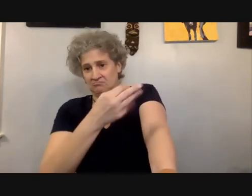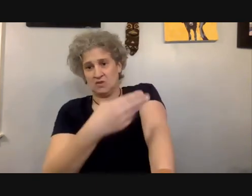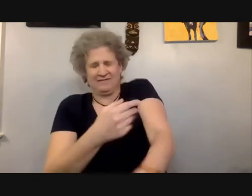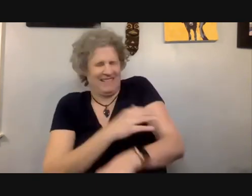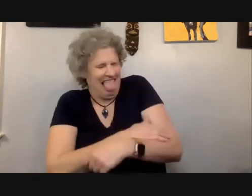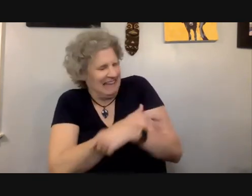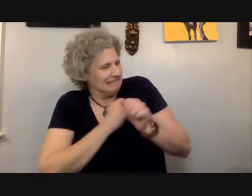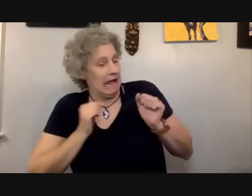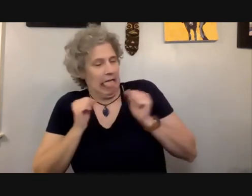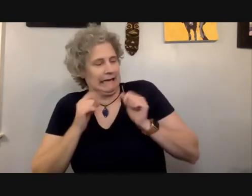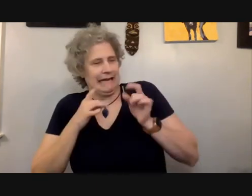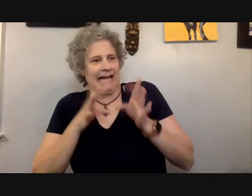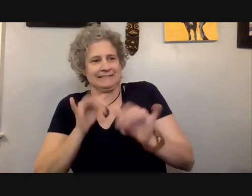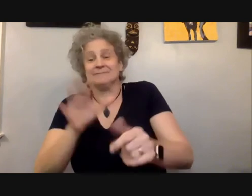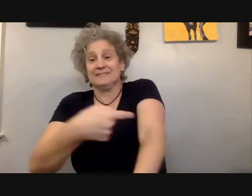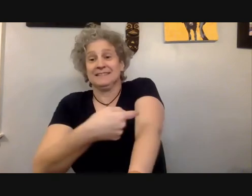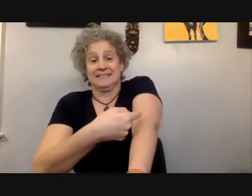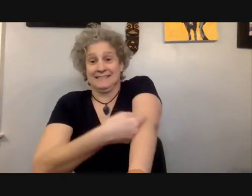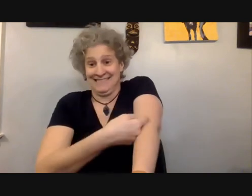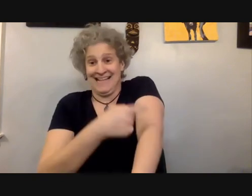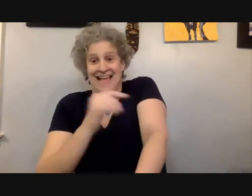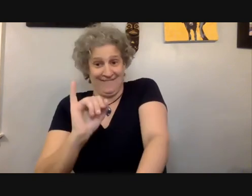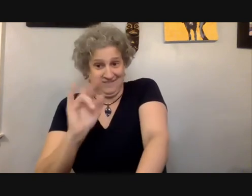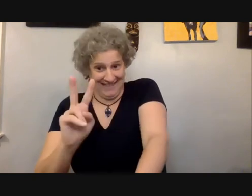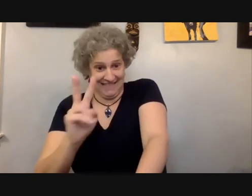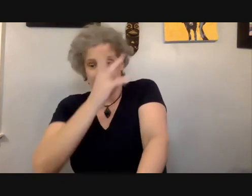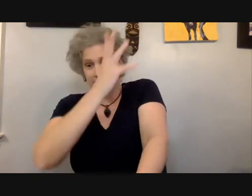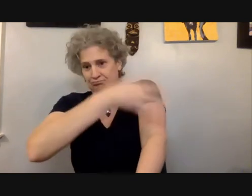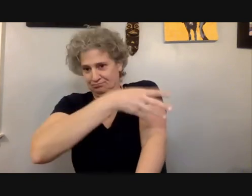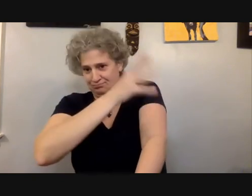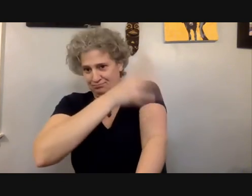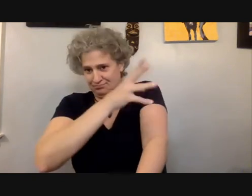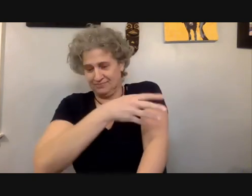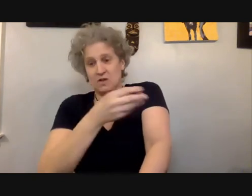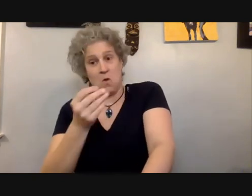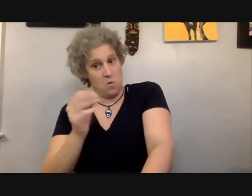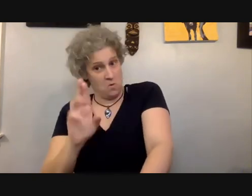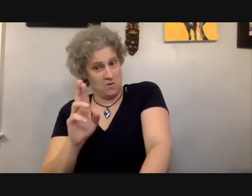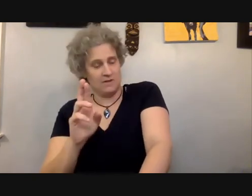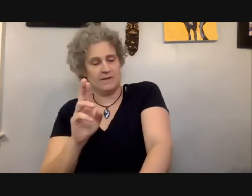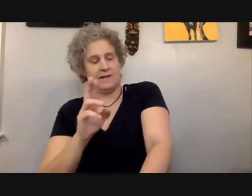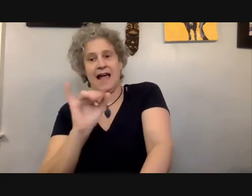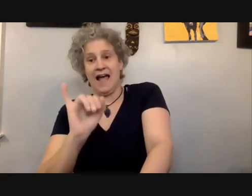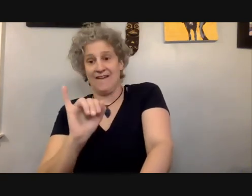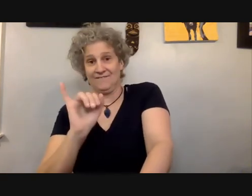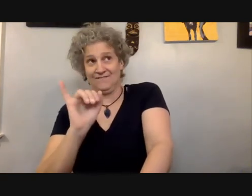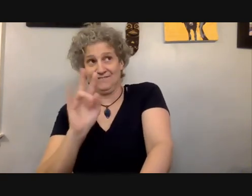They typically have them right at the elbow. I'm not a big fan. I hate needles.